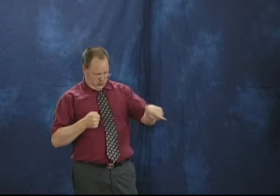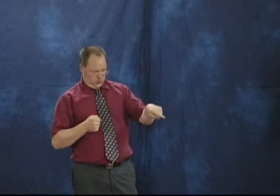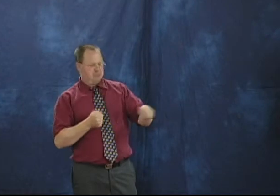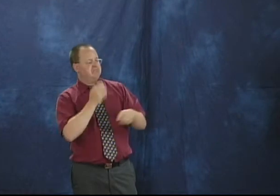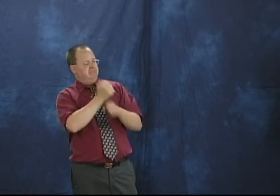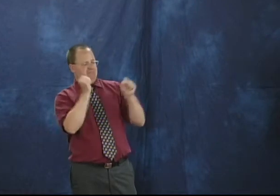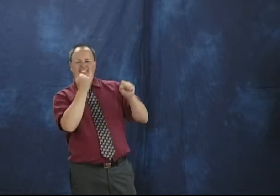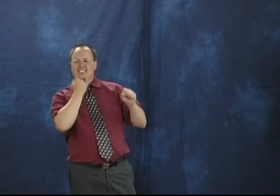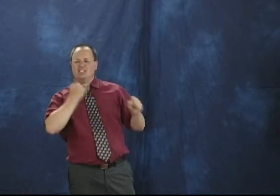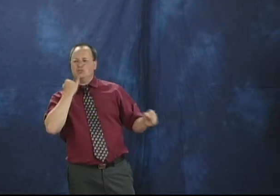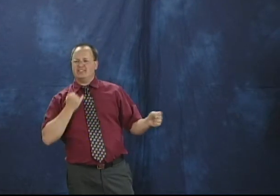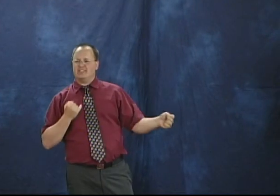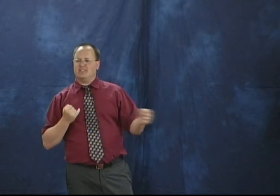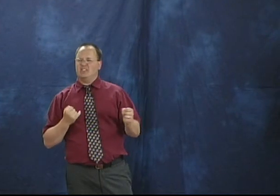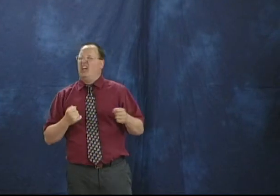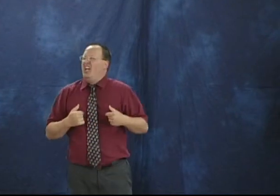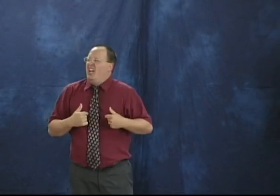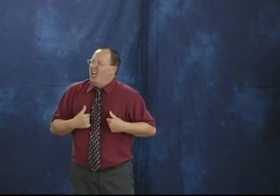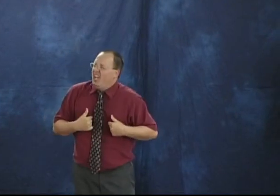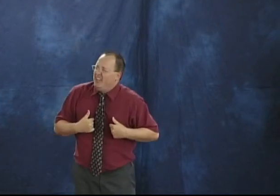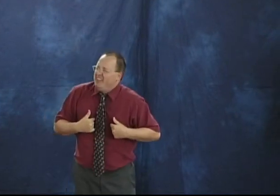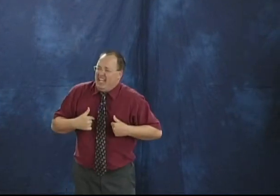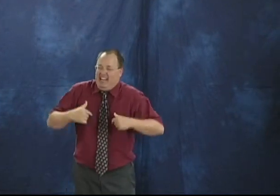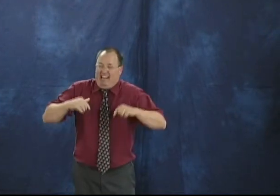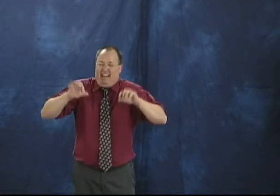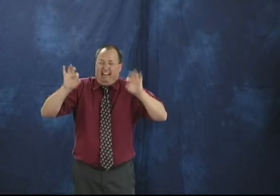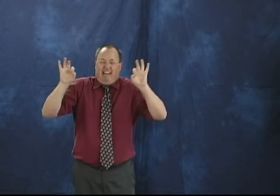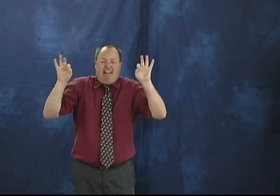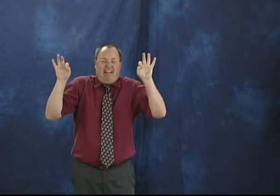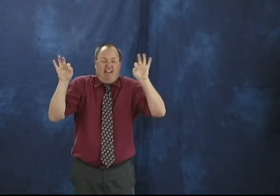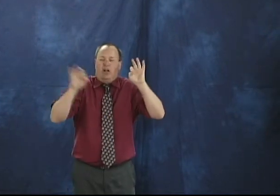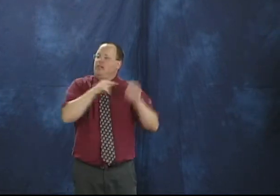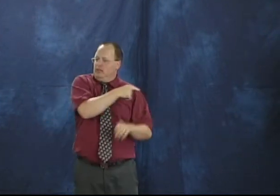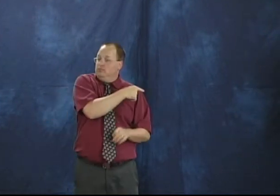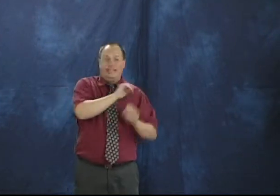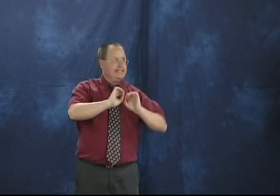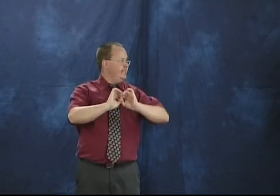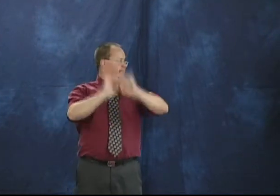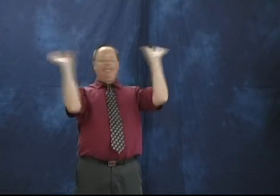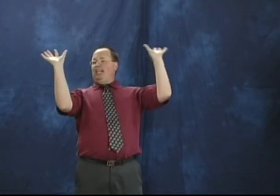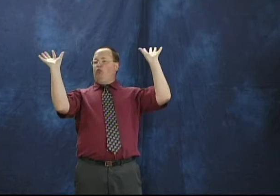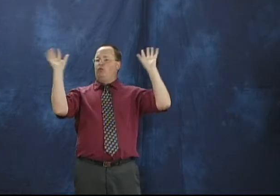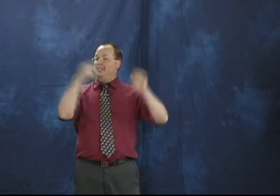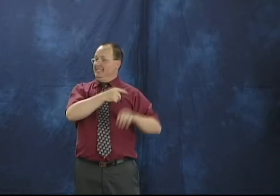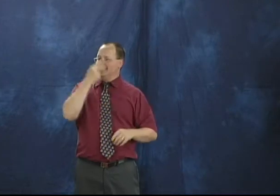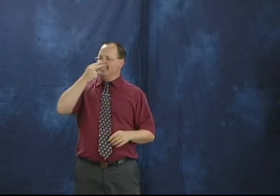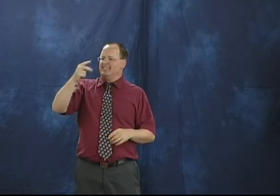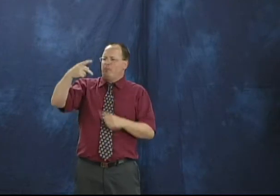was. But God said, "I've chosen you to save Israel, to deliver Israel."